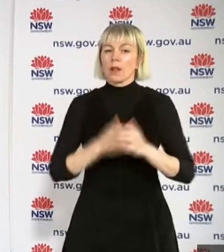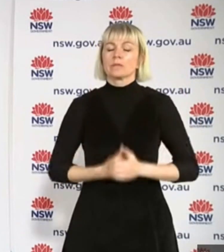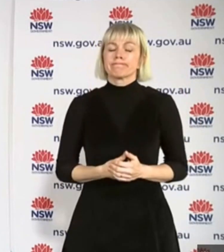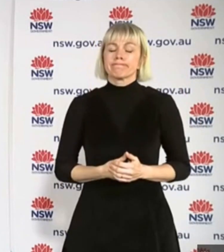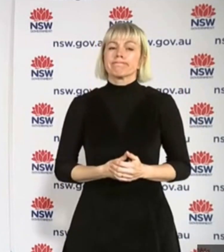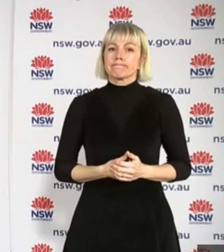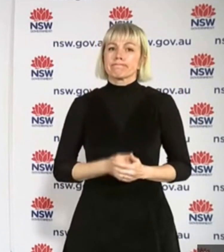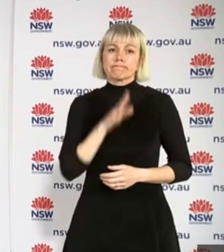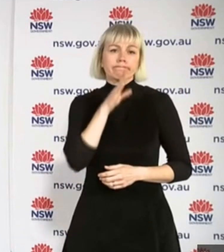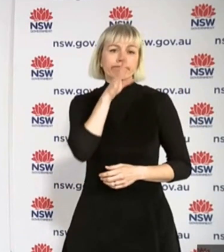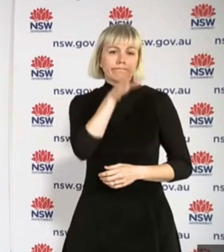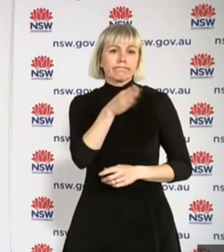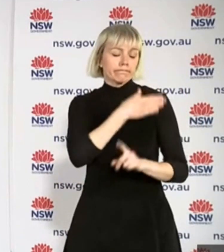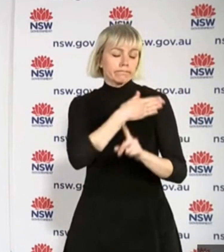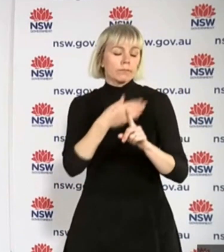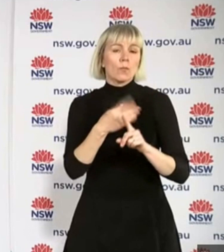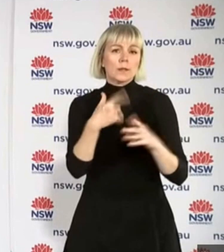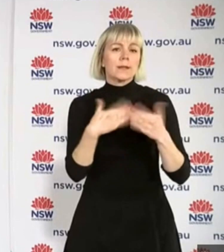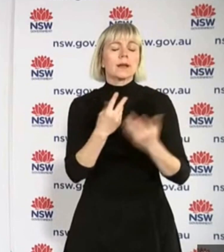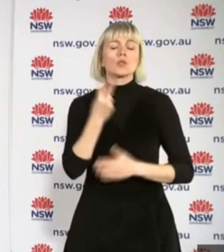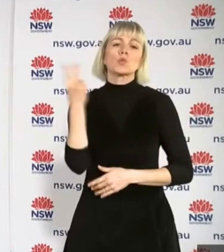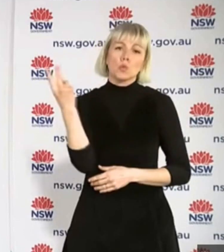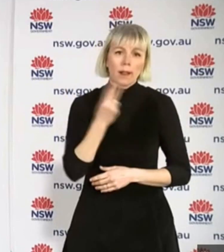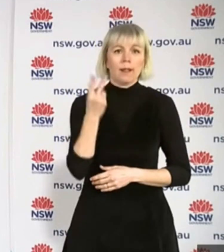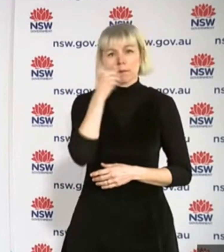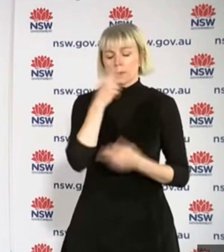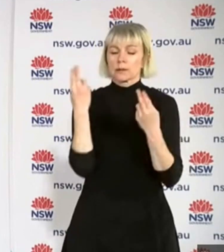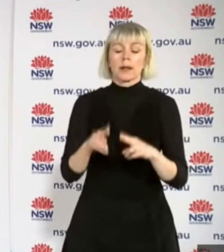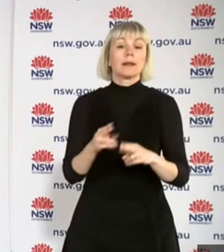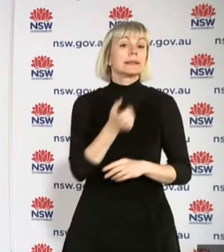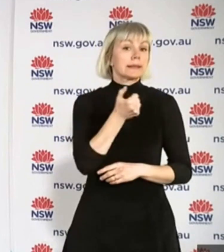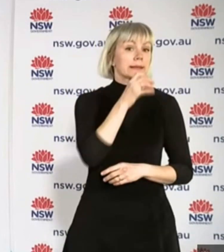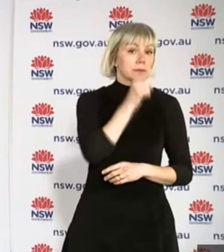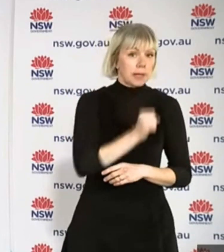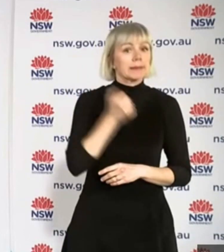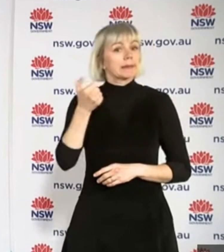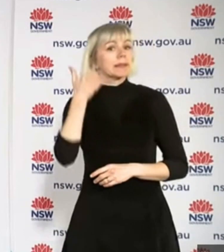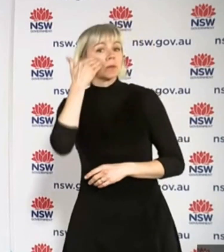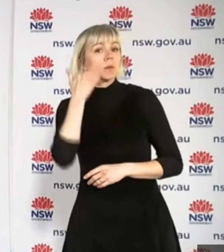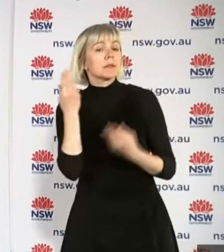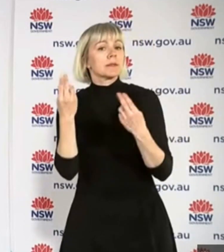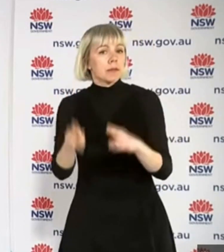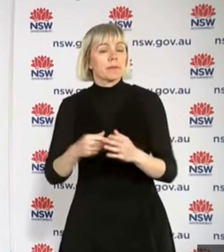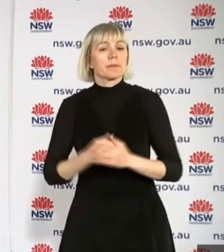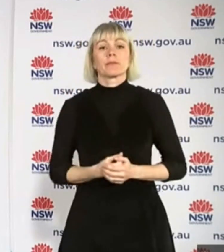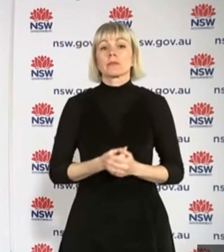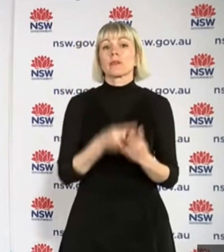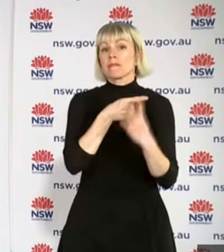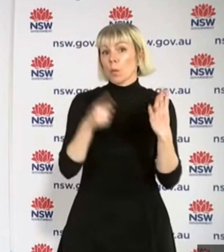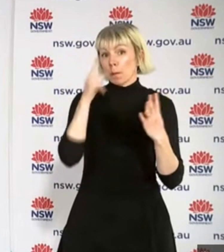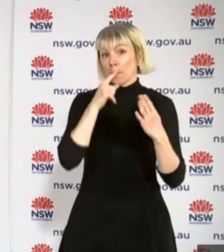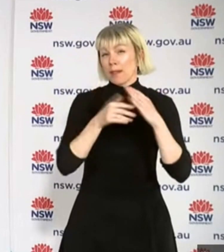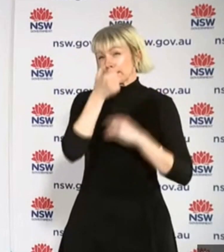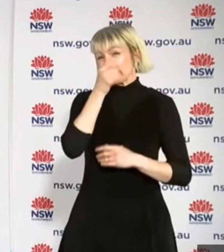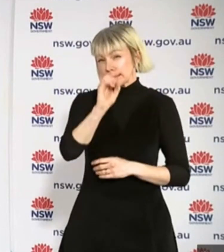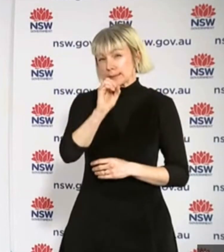to report 12 people with COVID have died, 6 men and 6 women. 4 people were in their 60s, 2